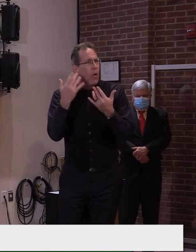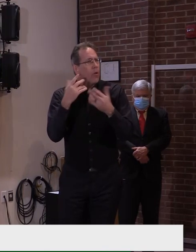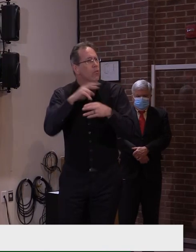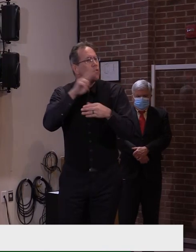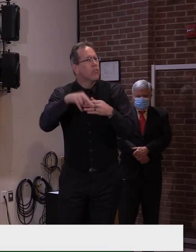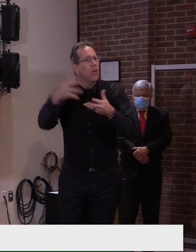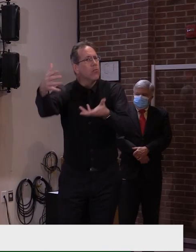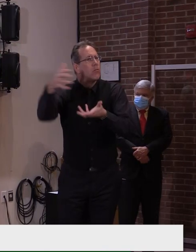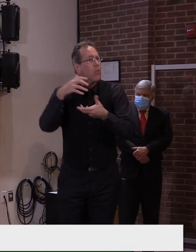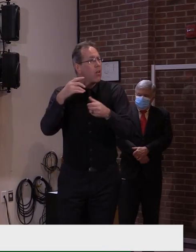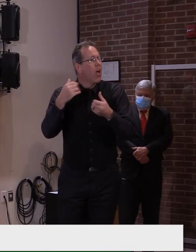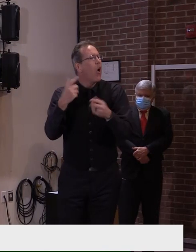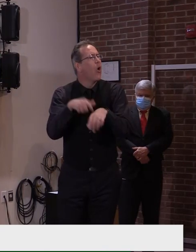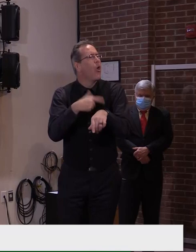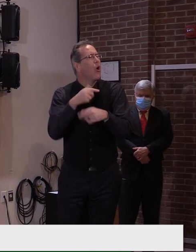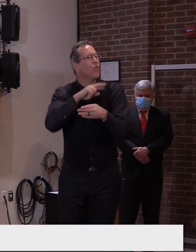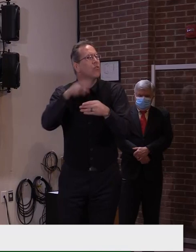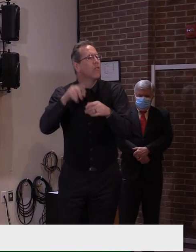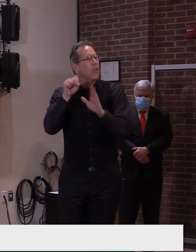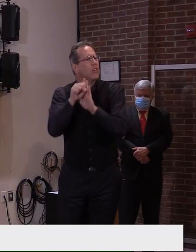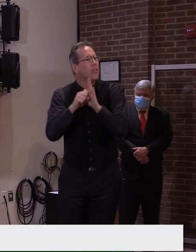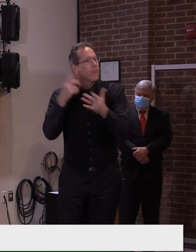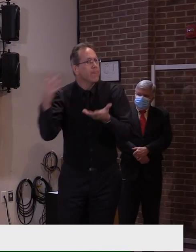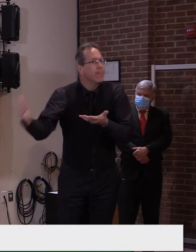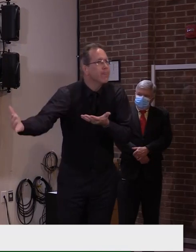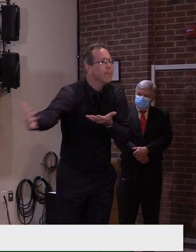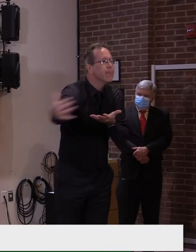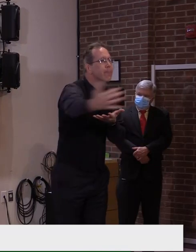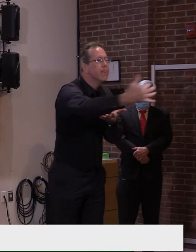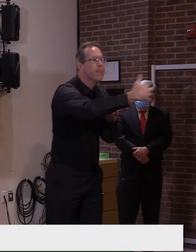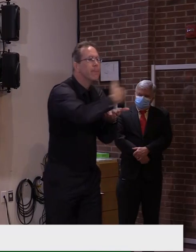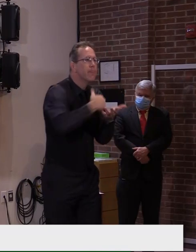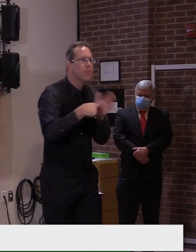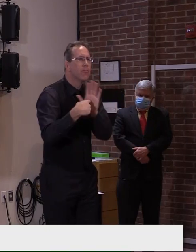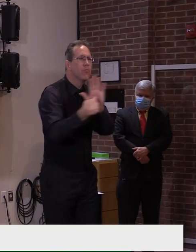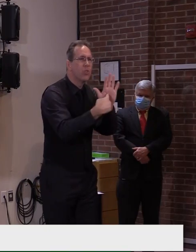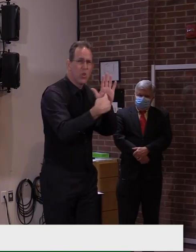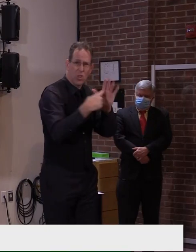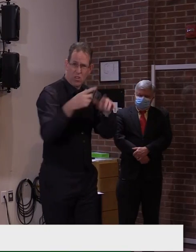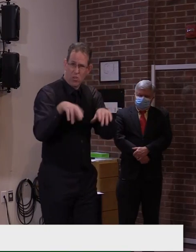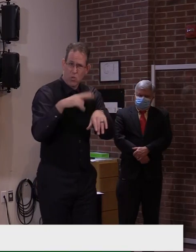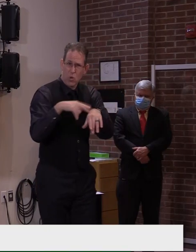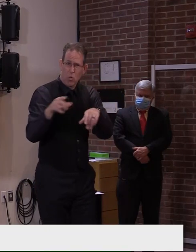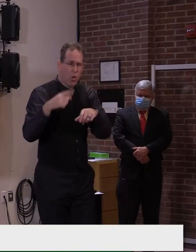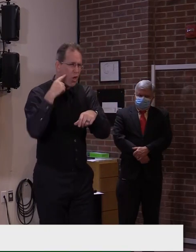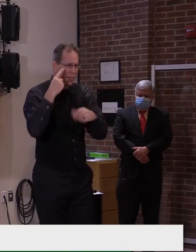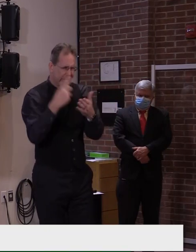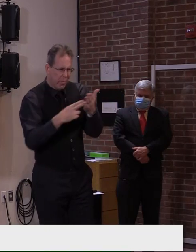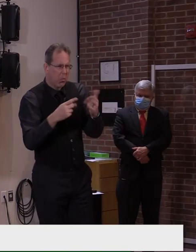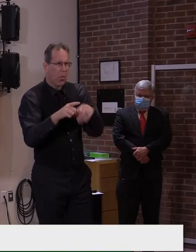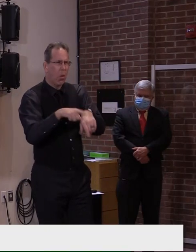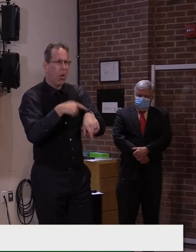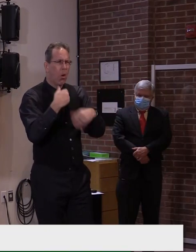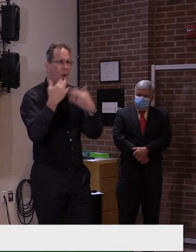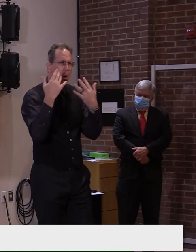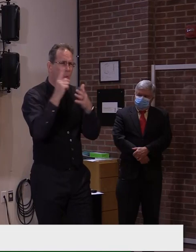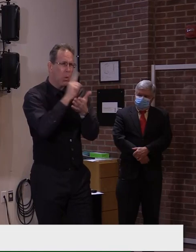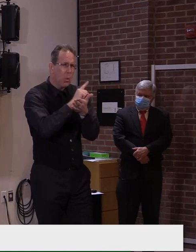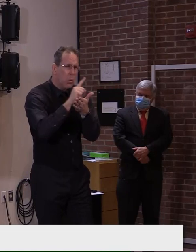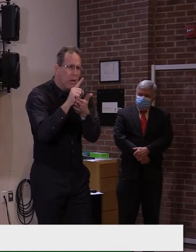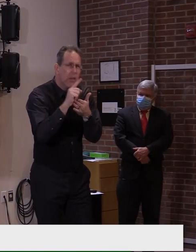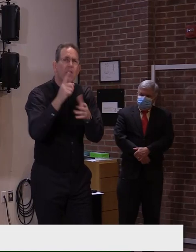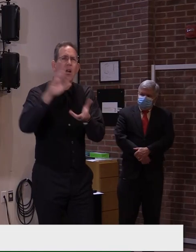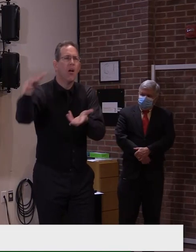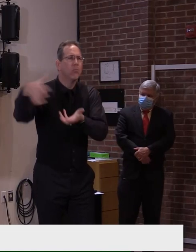test result. And I'm wondering, is that normal? Is it possible if you do collect data on